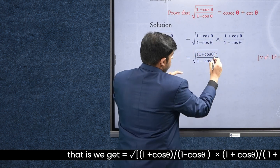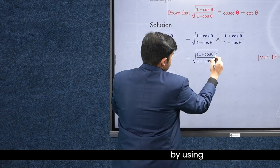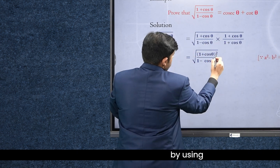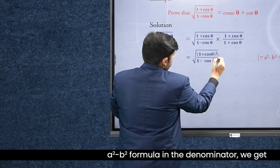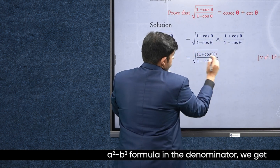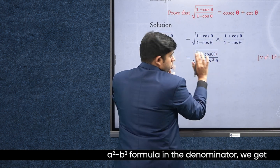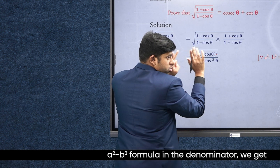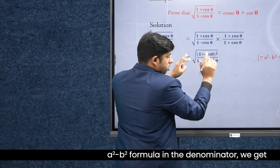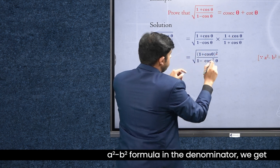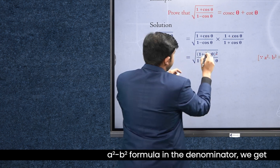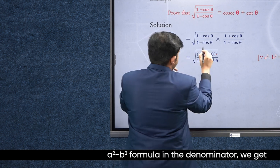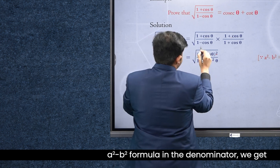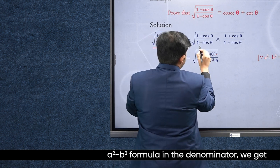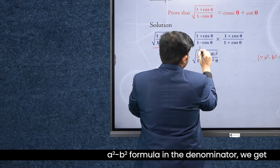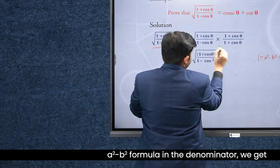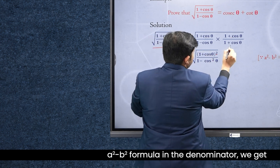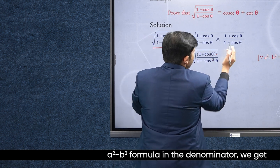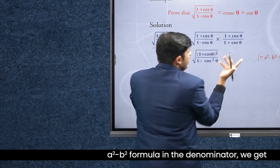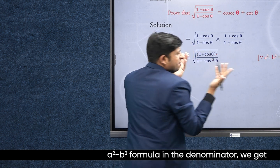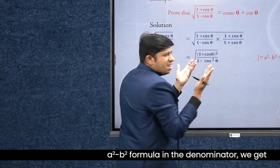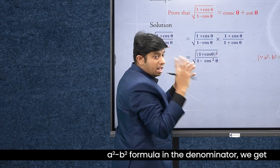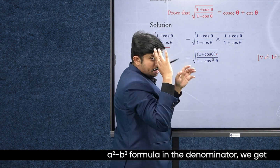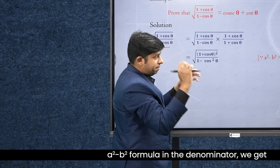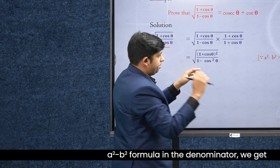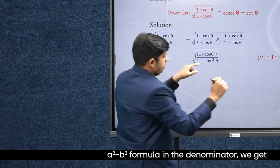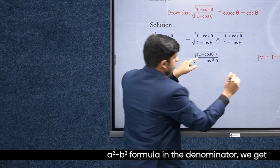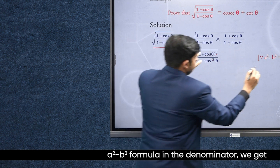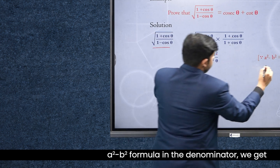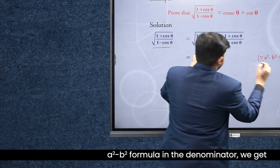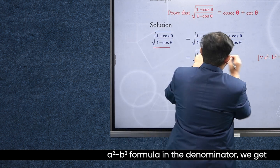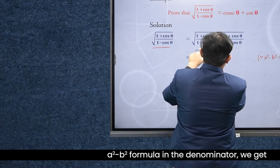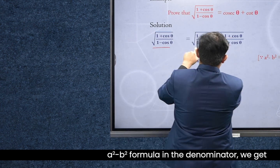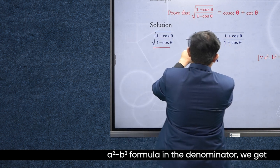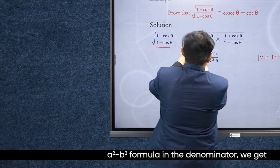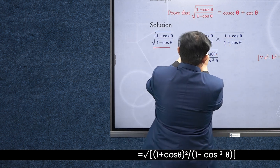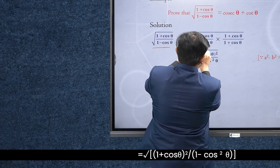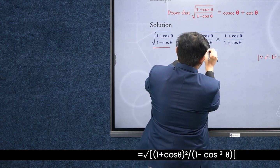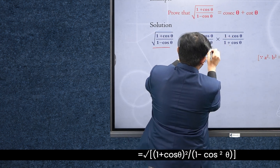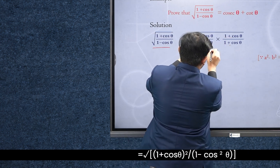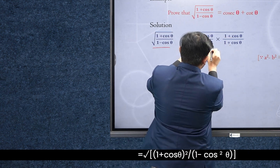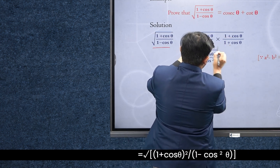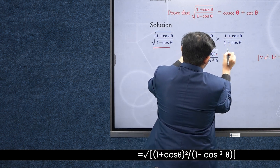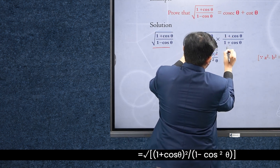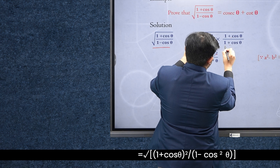By using a square minus b square formula in the denominator, we get under root 1 plus cos theta whole